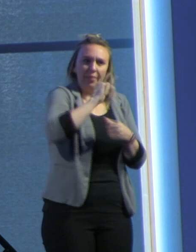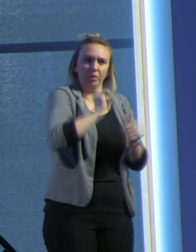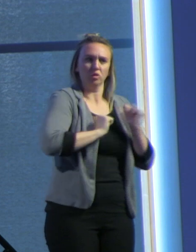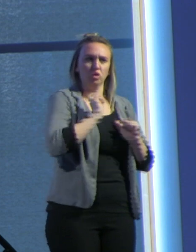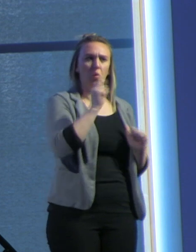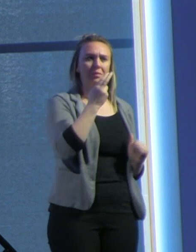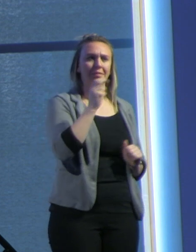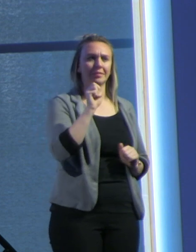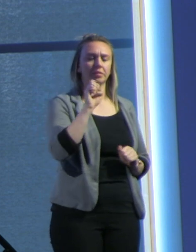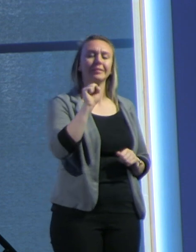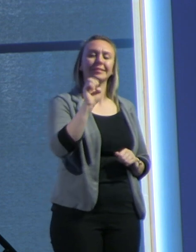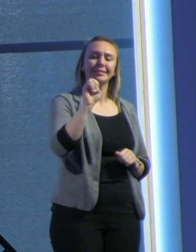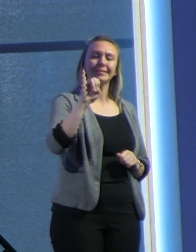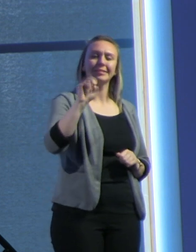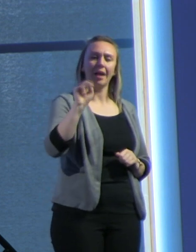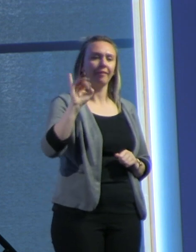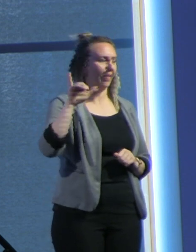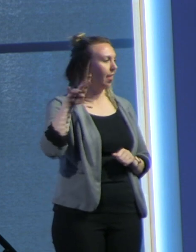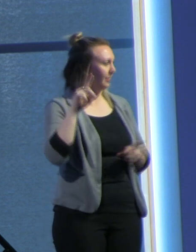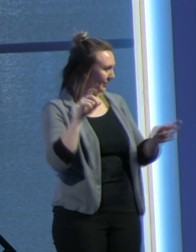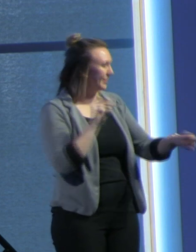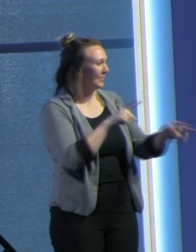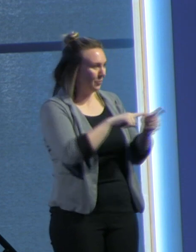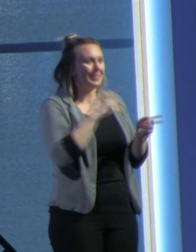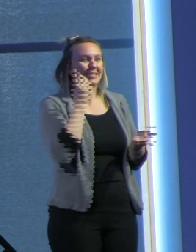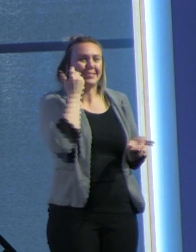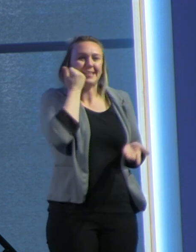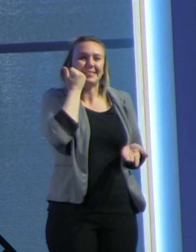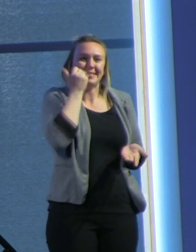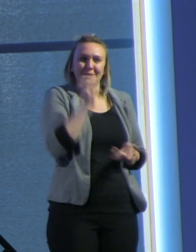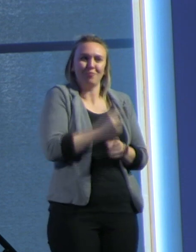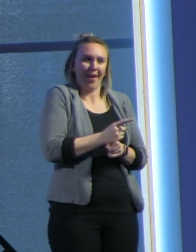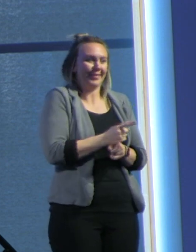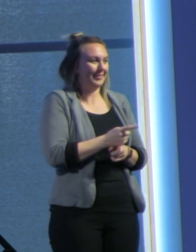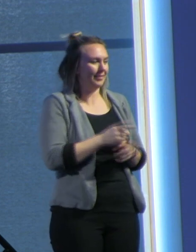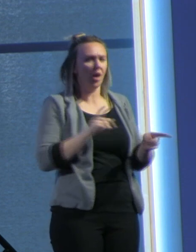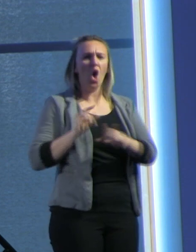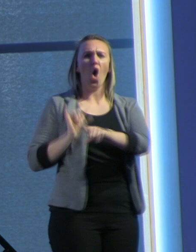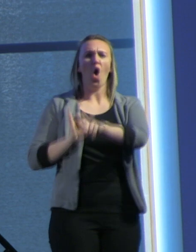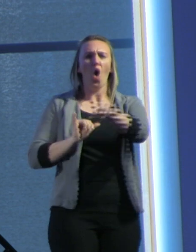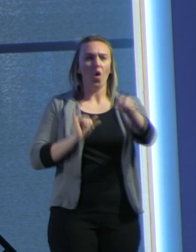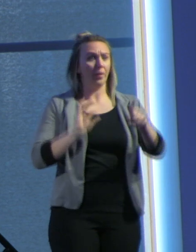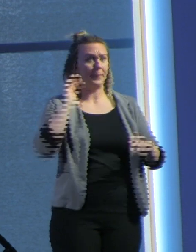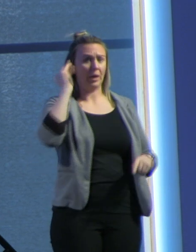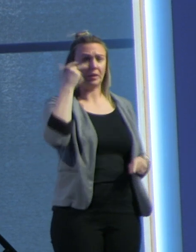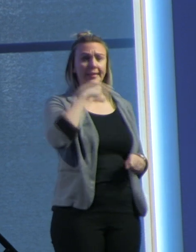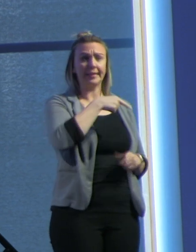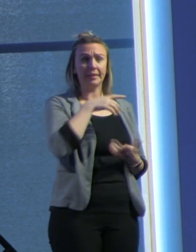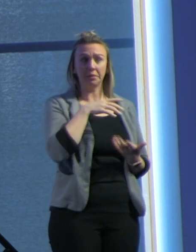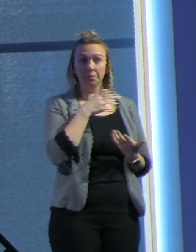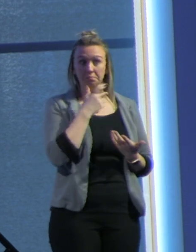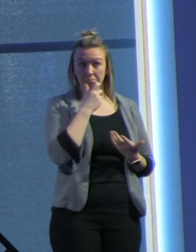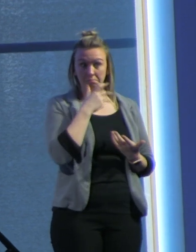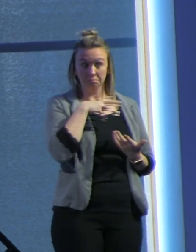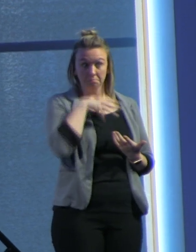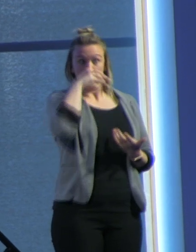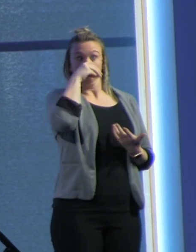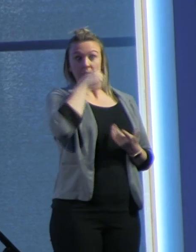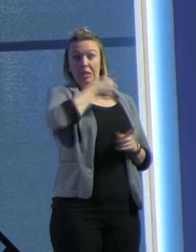remember that. He was the dentist who apparently inhaled his own gas.